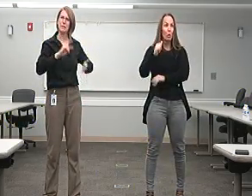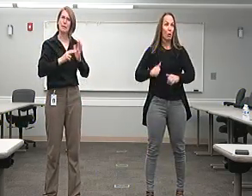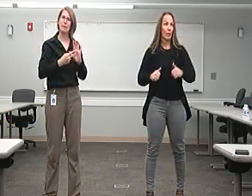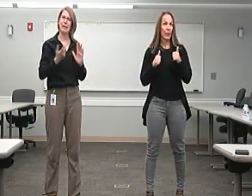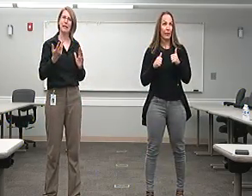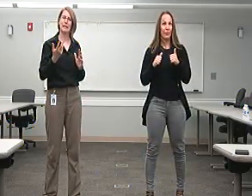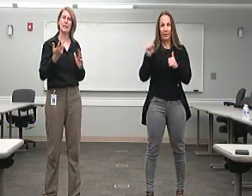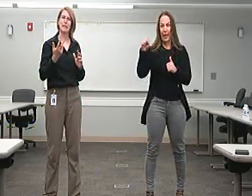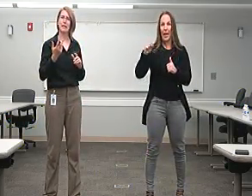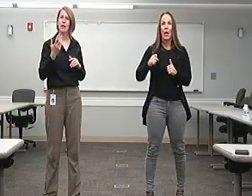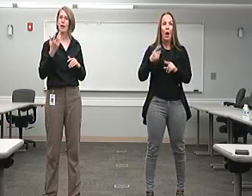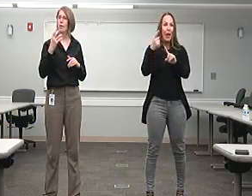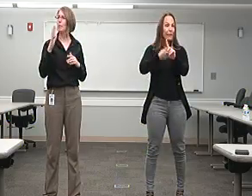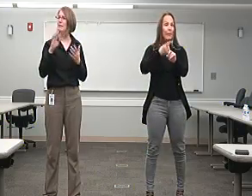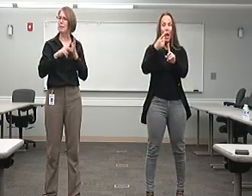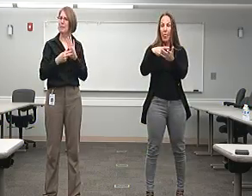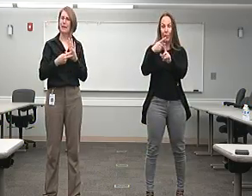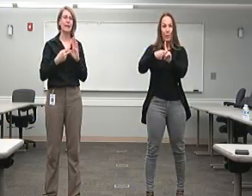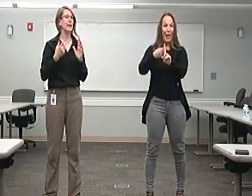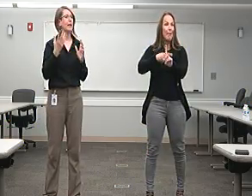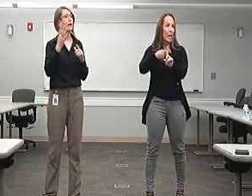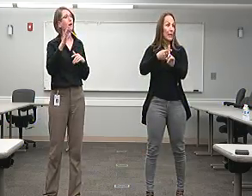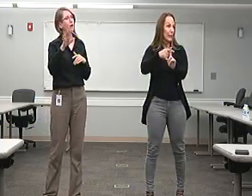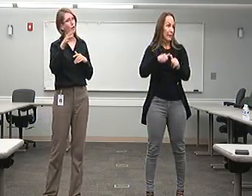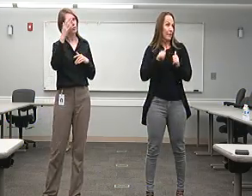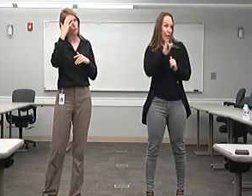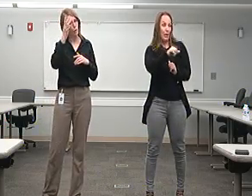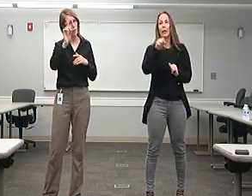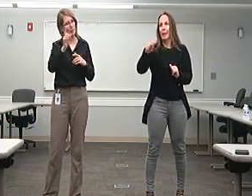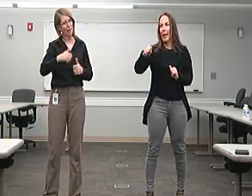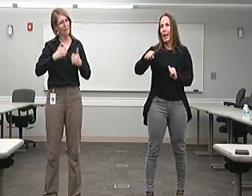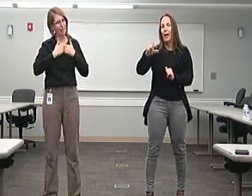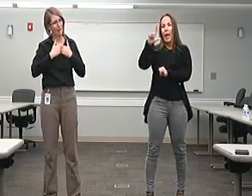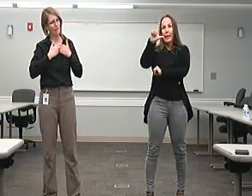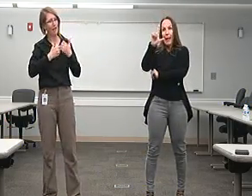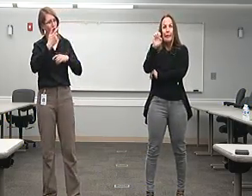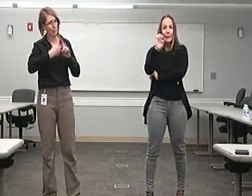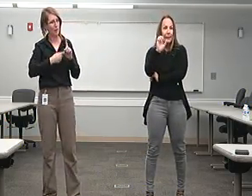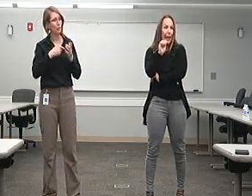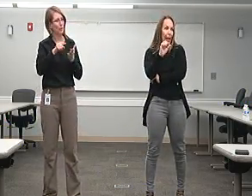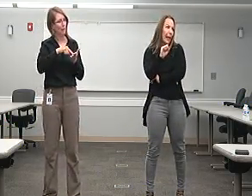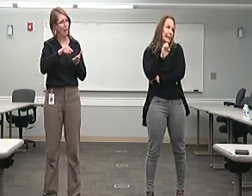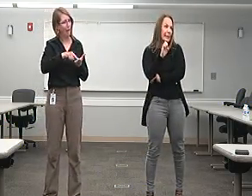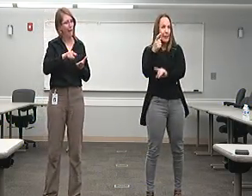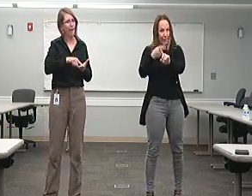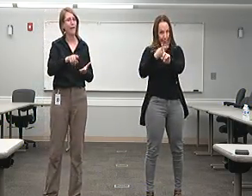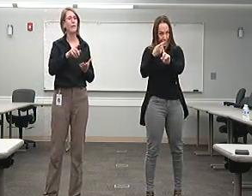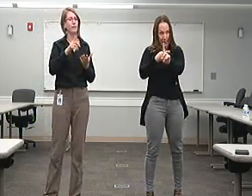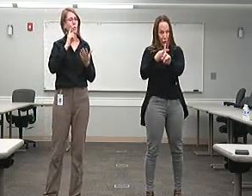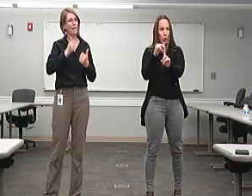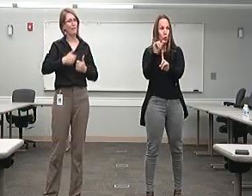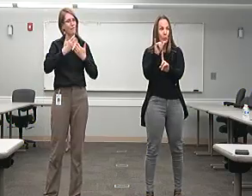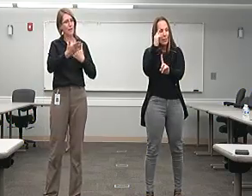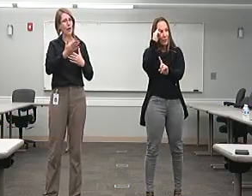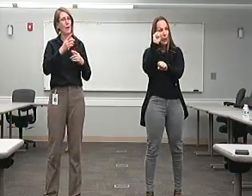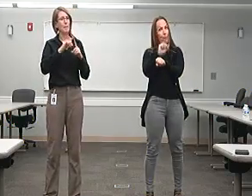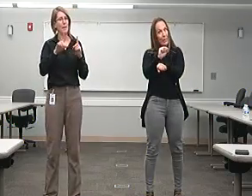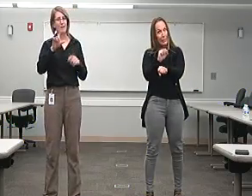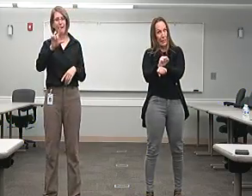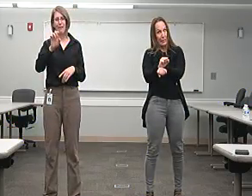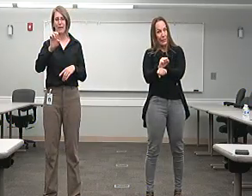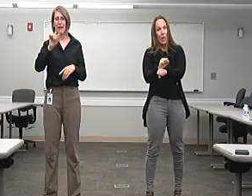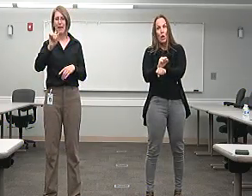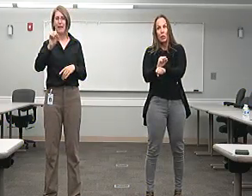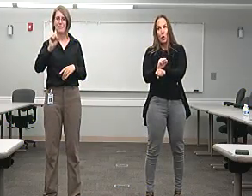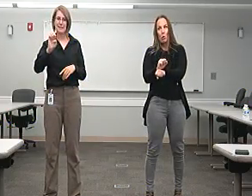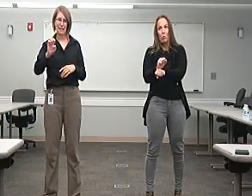Yeah. Every month we pay money to live there. Yeah. And L-E-A-S-E is this too, but it's for a business. So